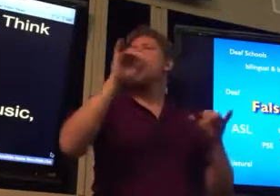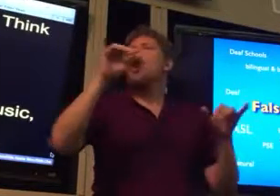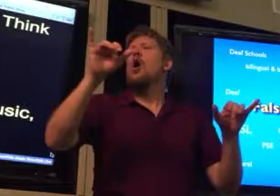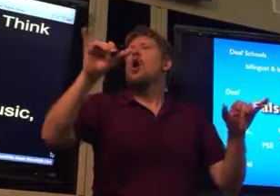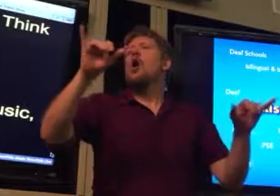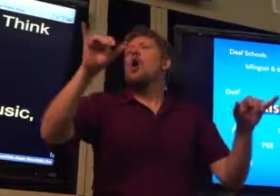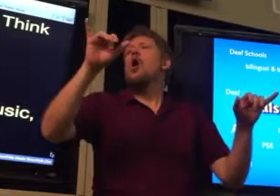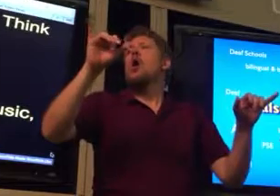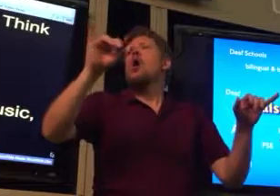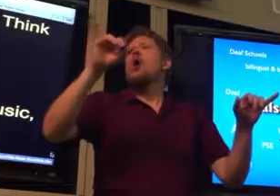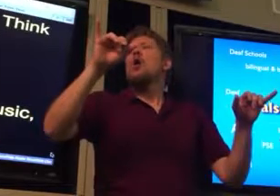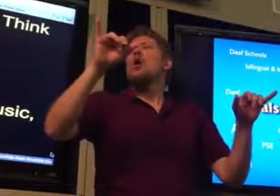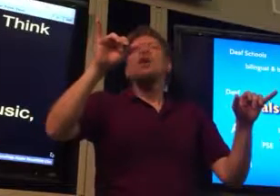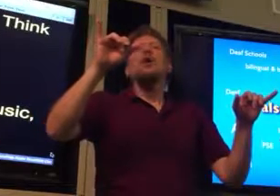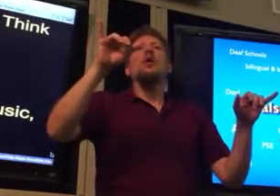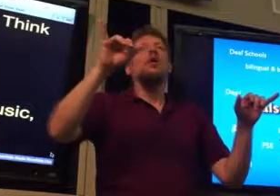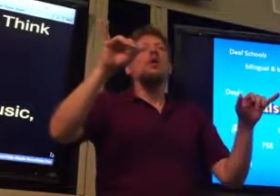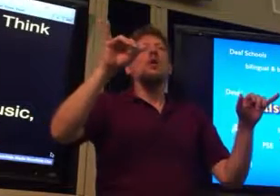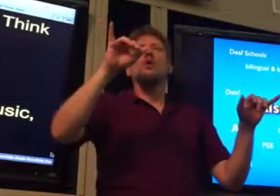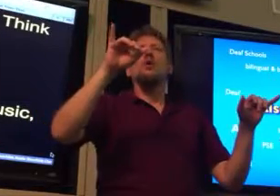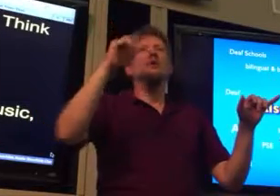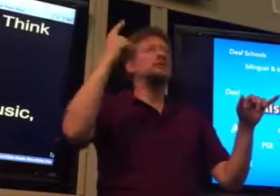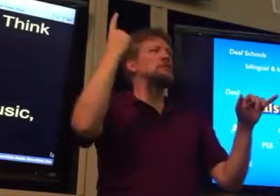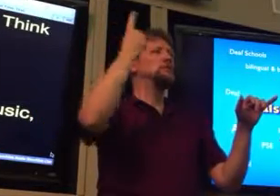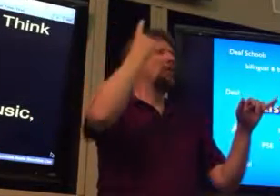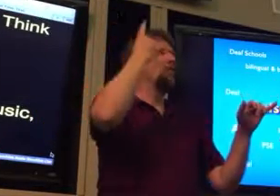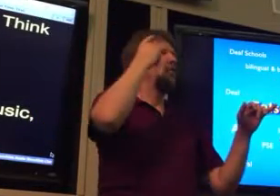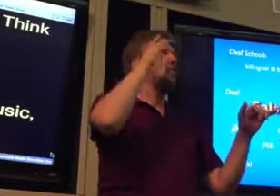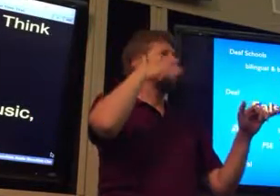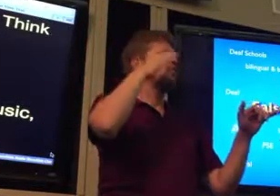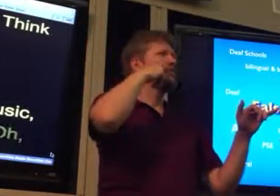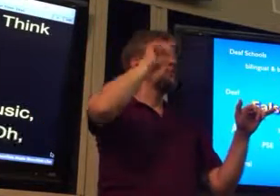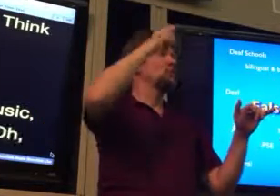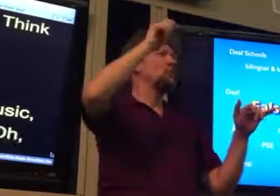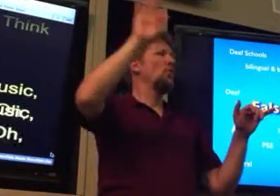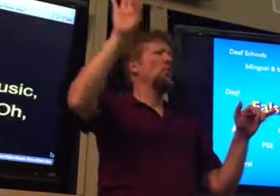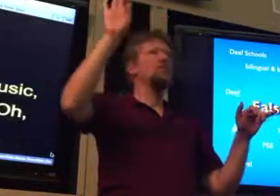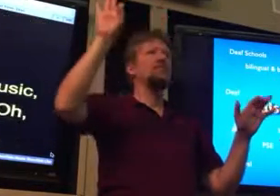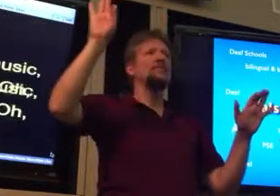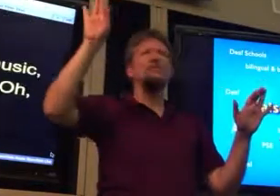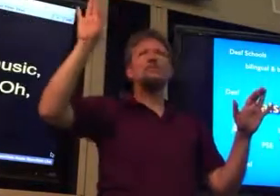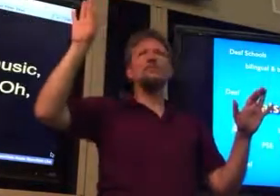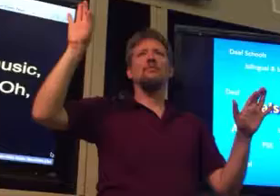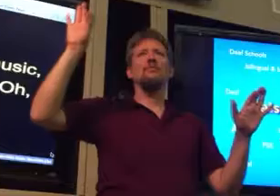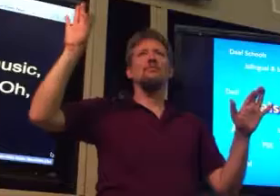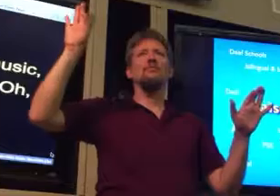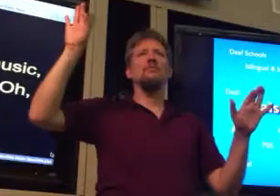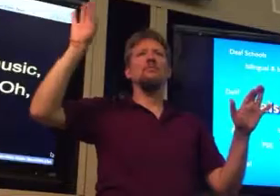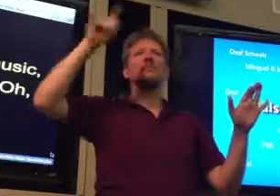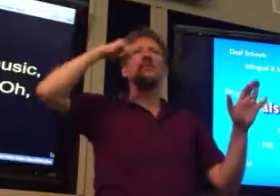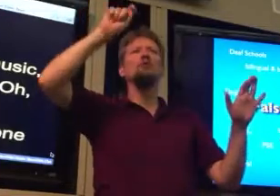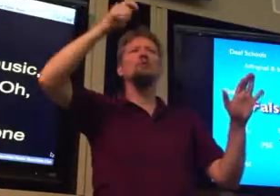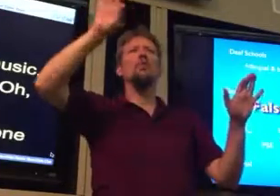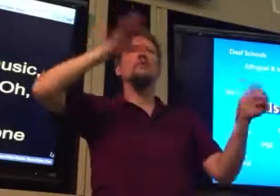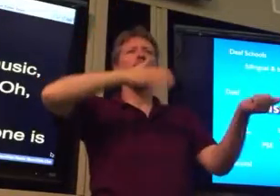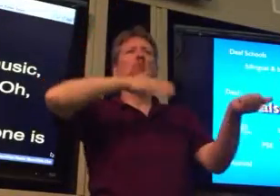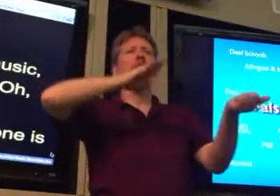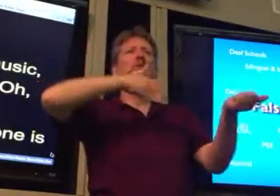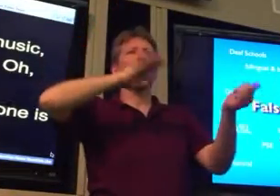Instructor. Oh, okay. I didn't realize that. Someone is playing music. Could you please turn it off? Whoever it is,